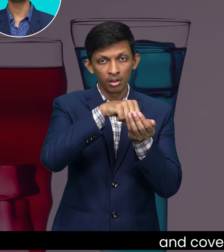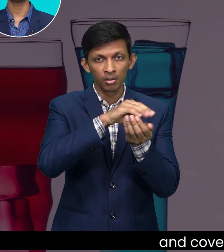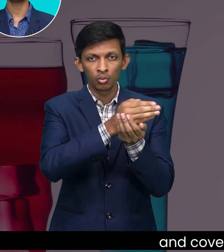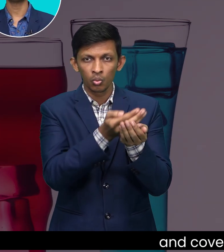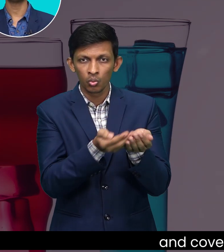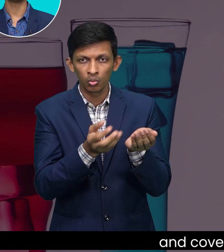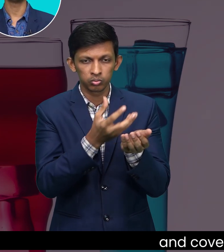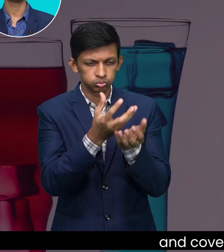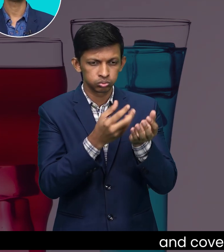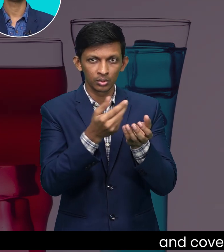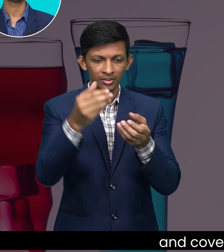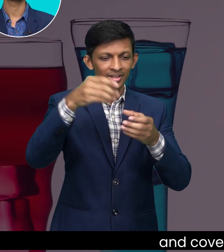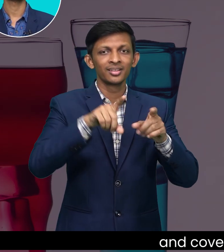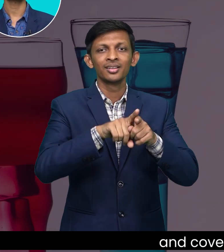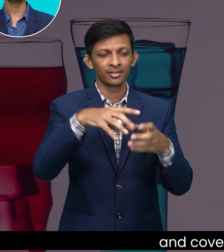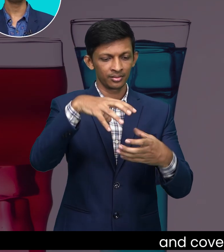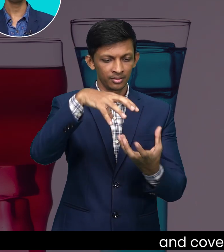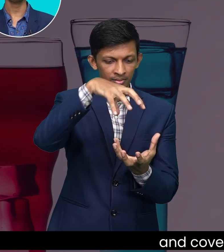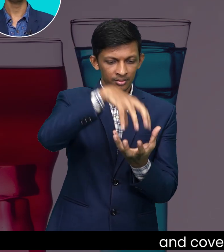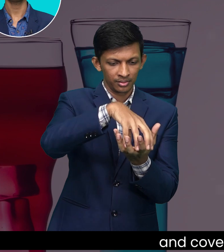and cover it with a funnel.